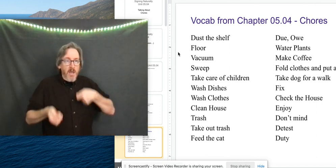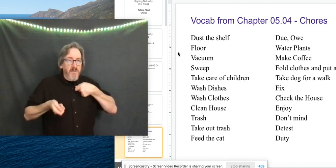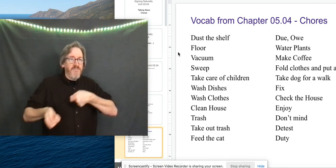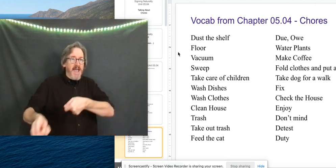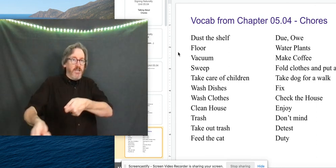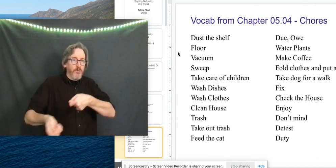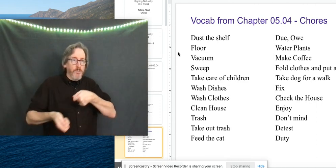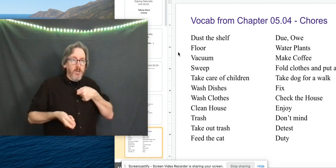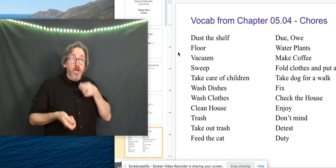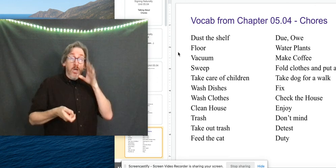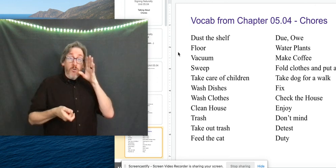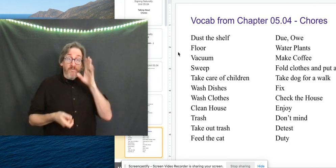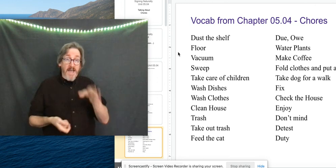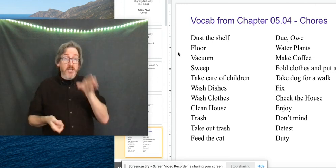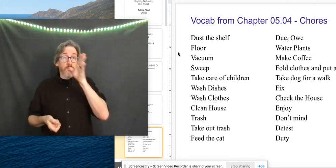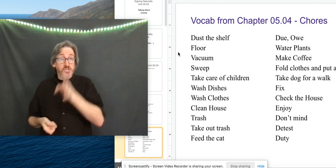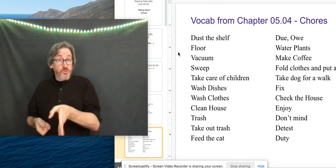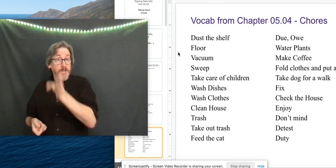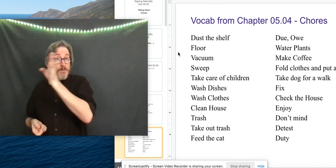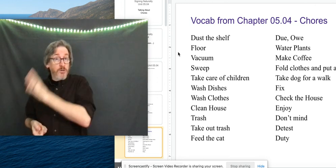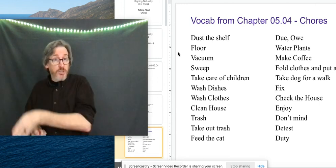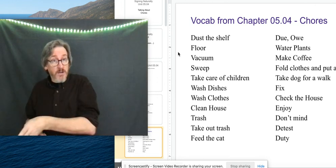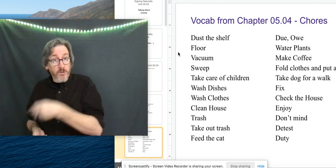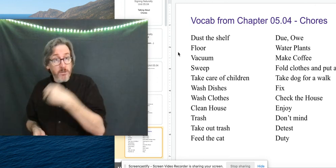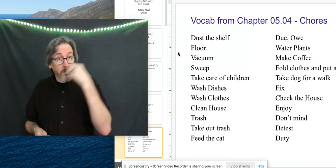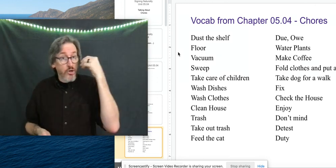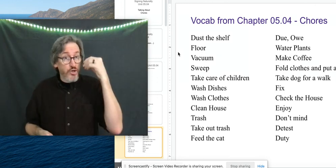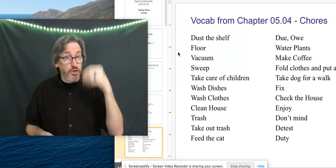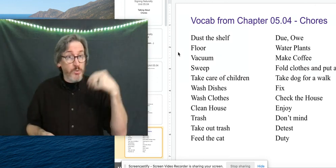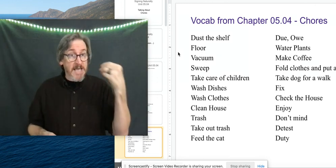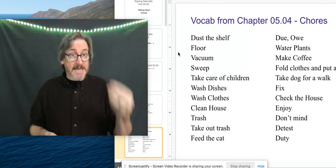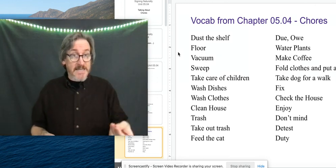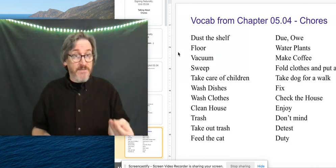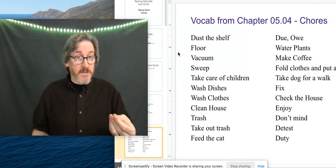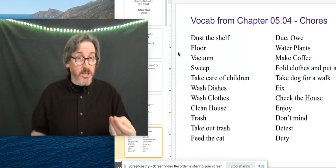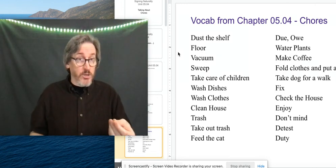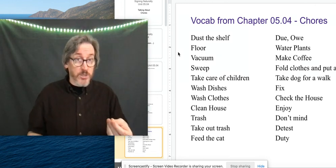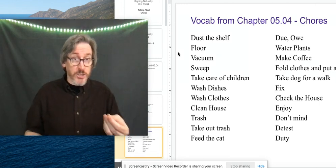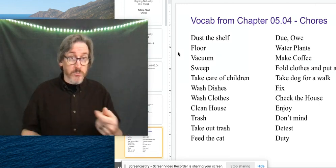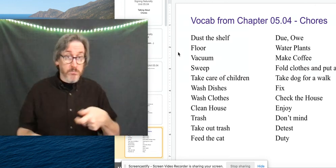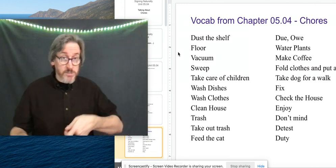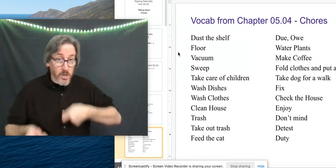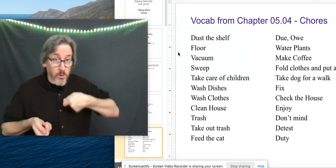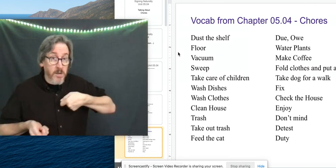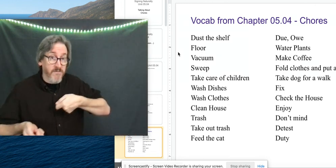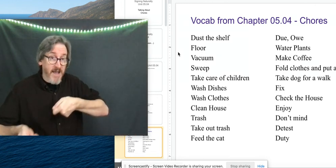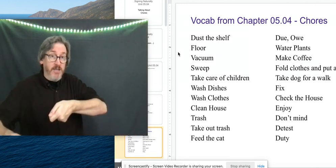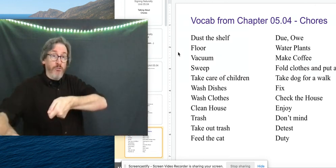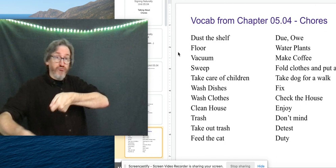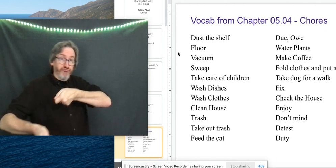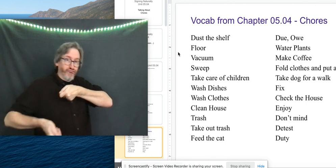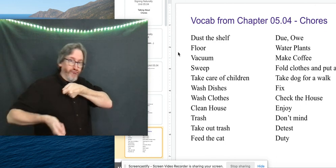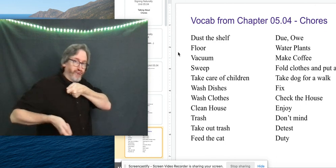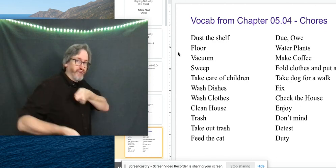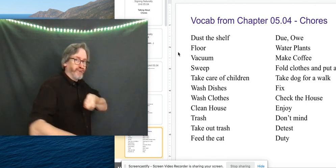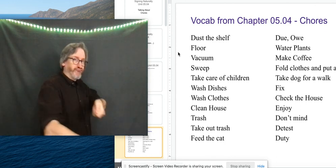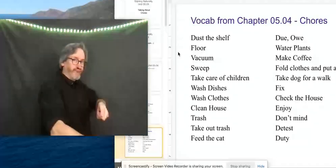Floor, vacuum, sweep, shovel. Do the activity that you would do. So